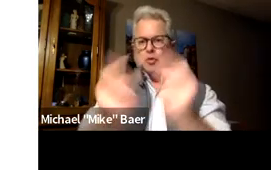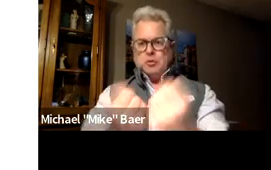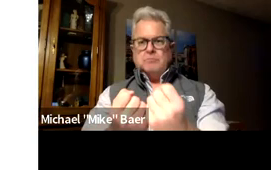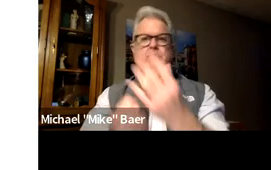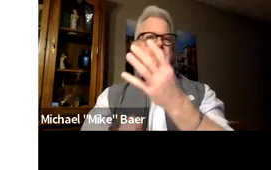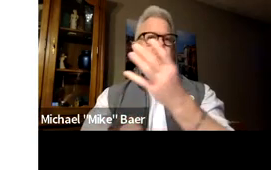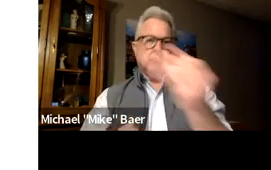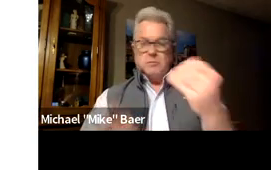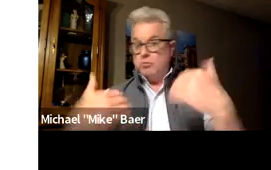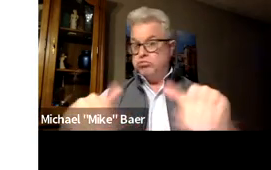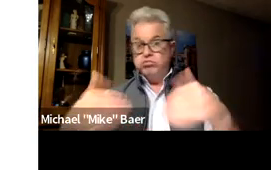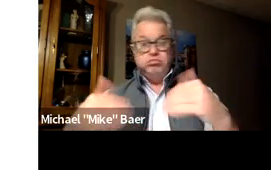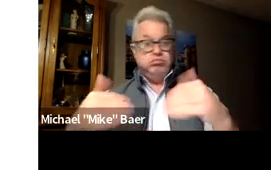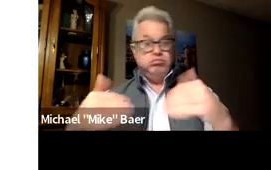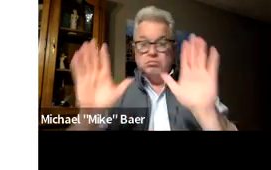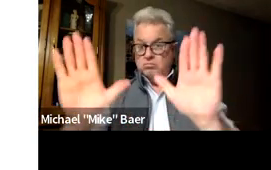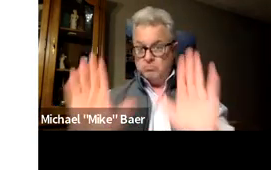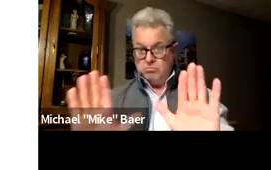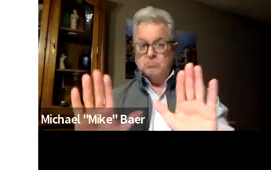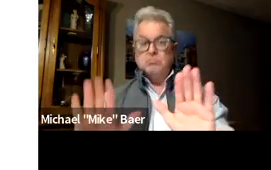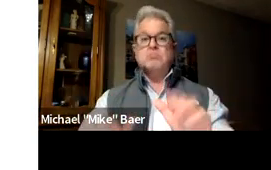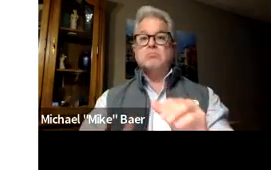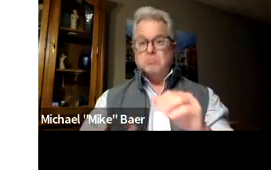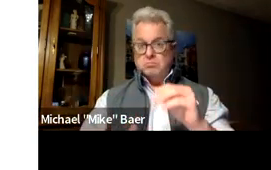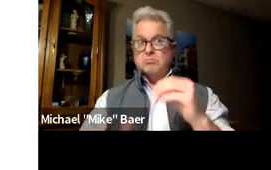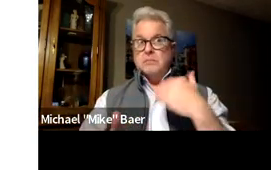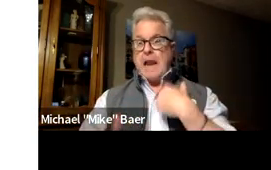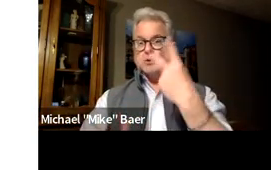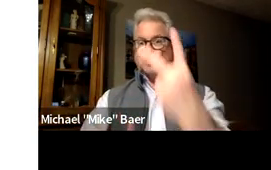a self-advocacy workshop. And you're right, it was wonderful.